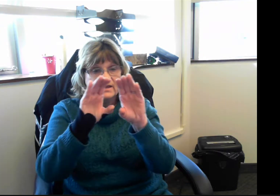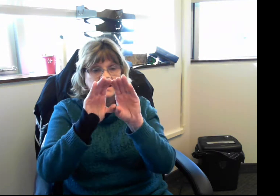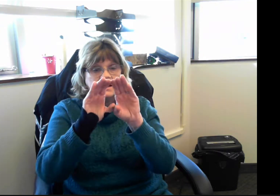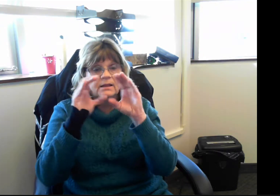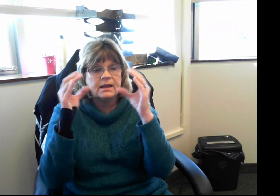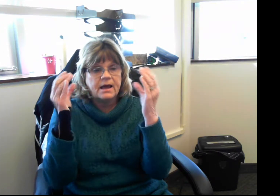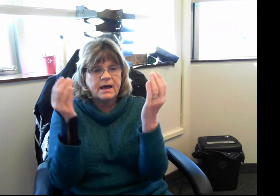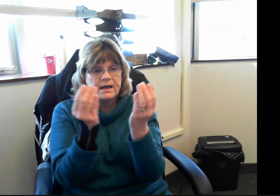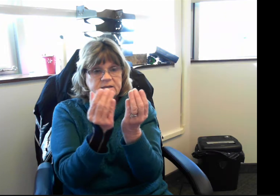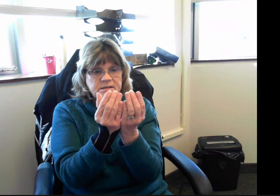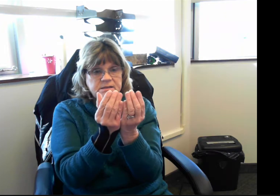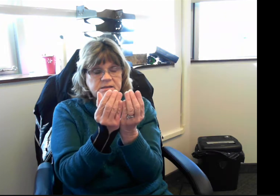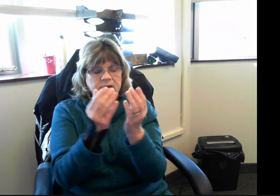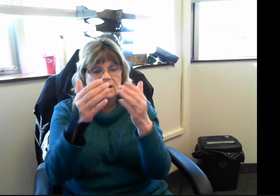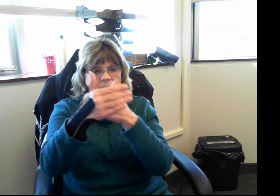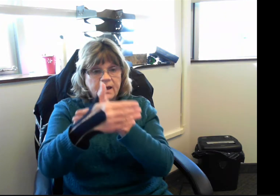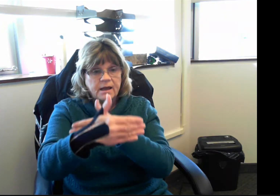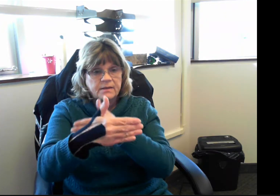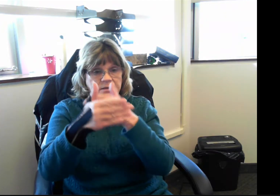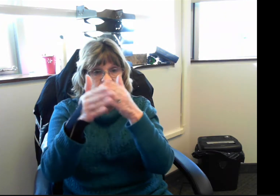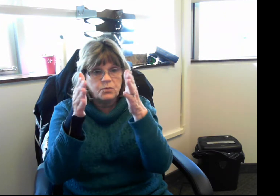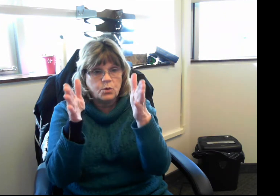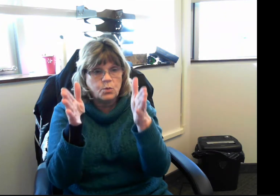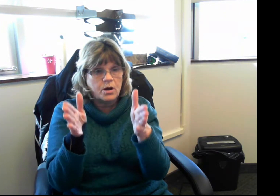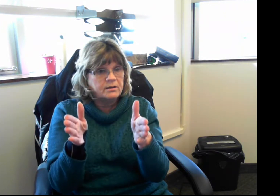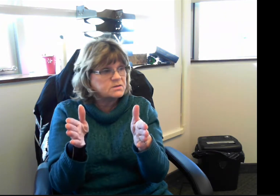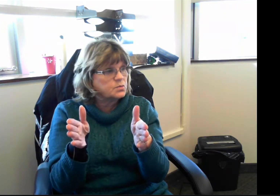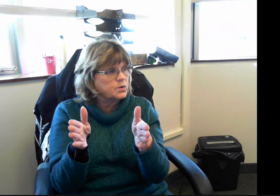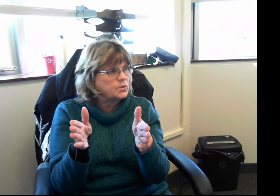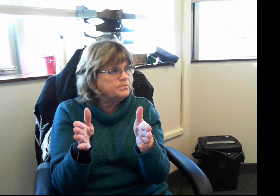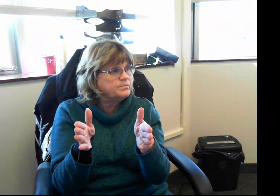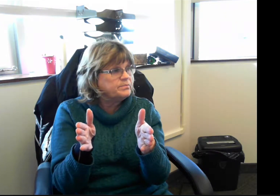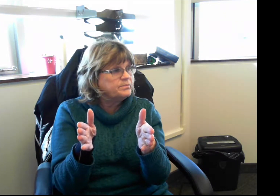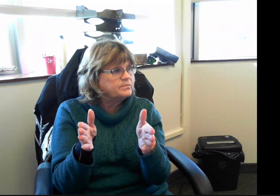Okay, class, and then the four walls, room.